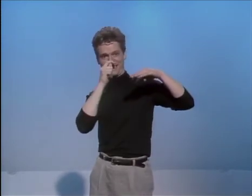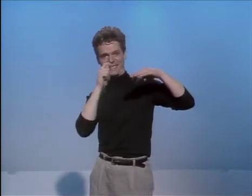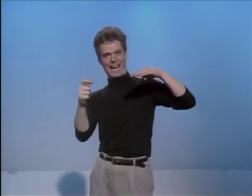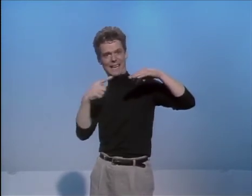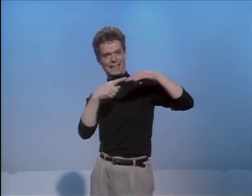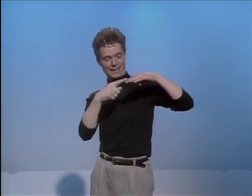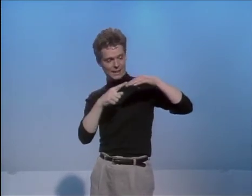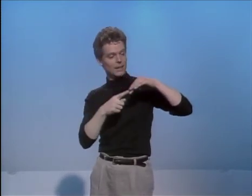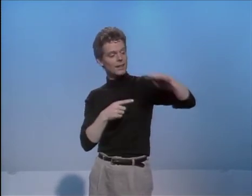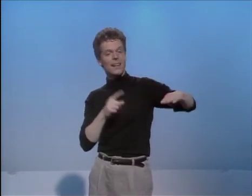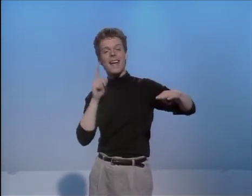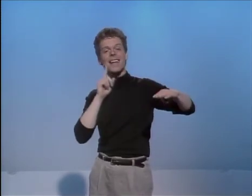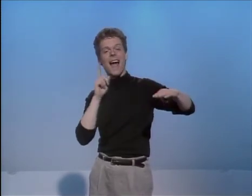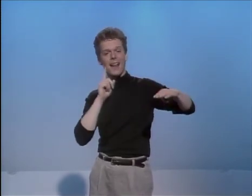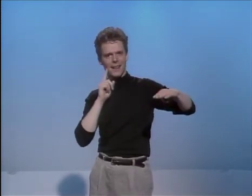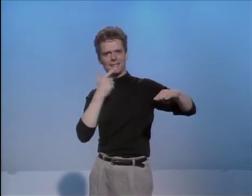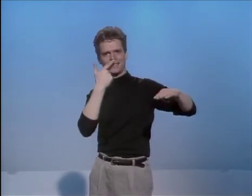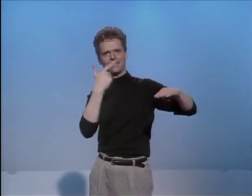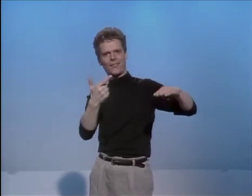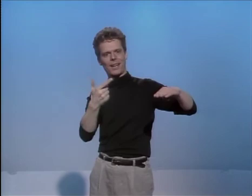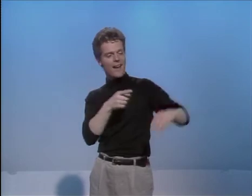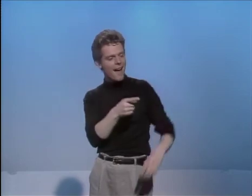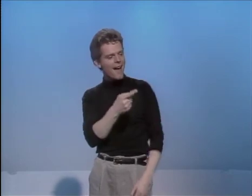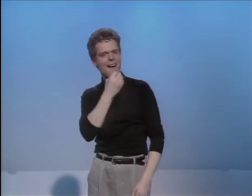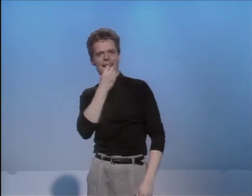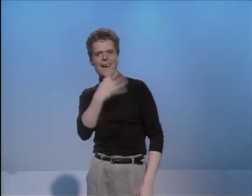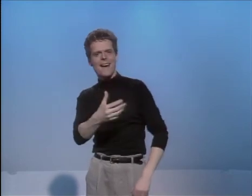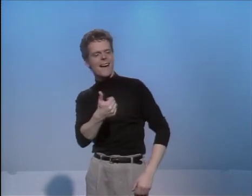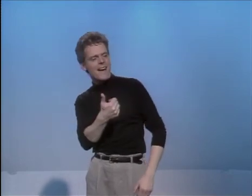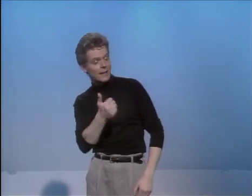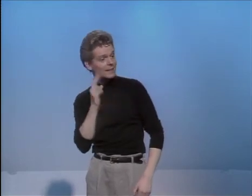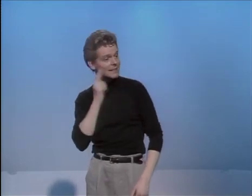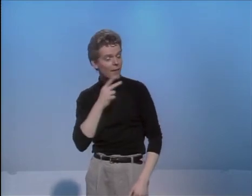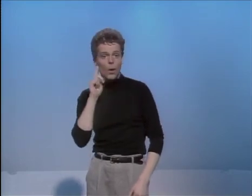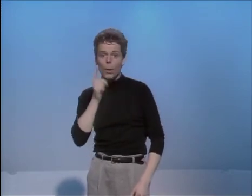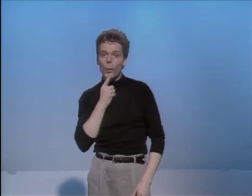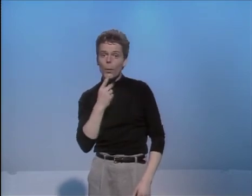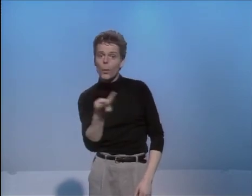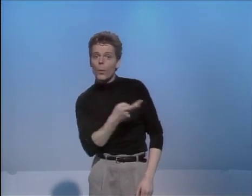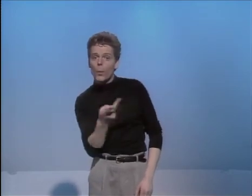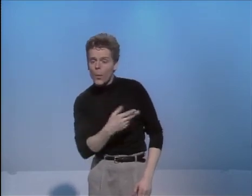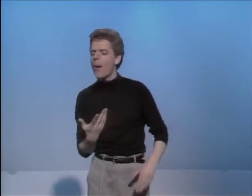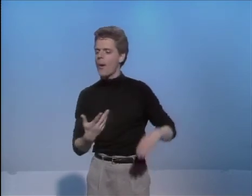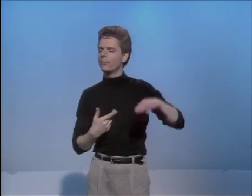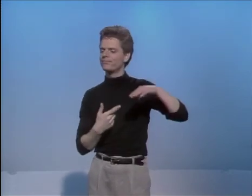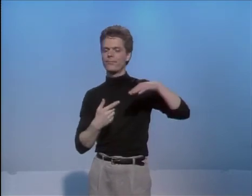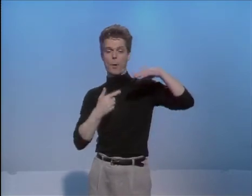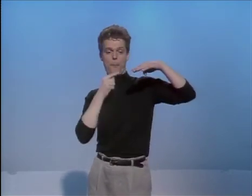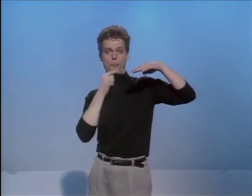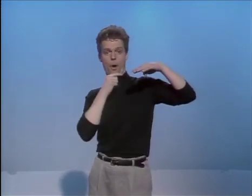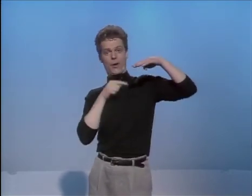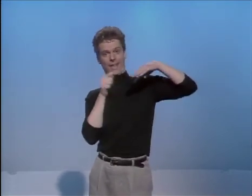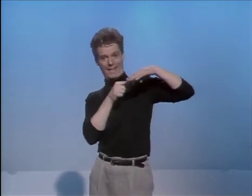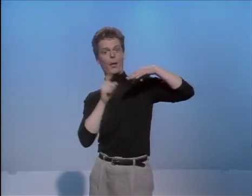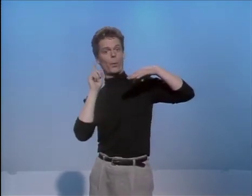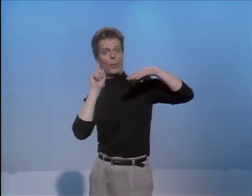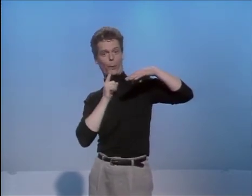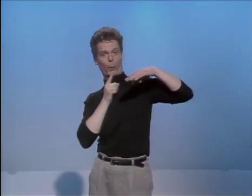10 and the girl's 7. "Great. Are they deaf or hearing?" "The boy is hearing and the